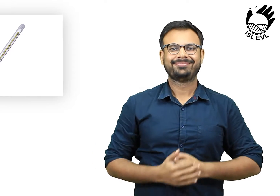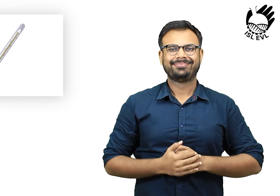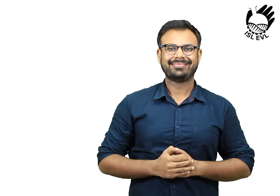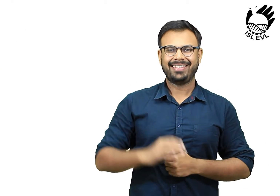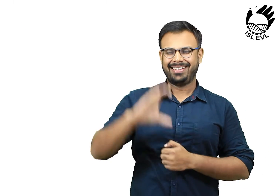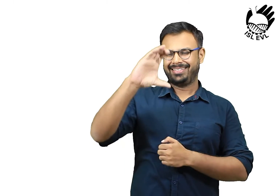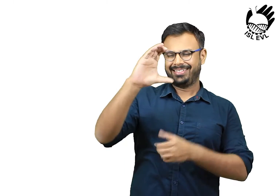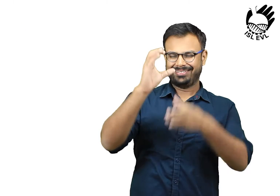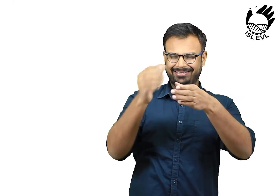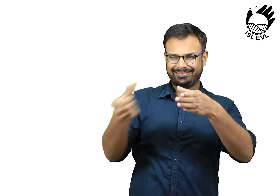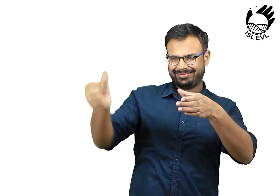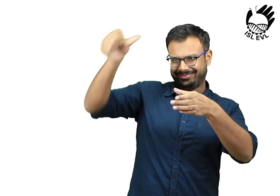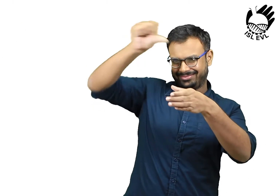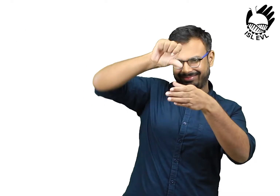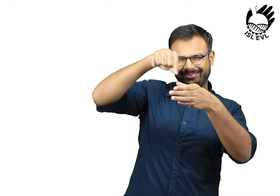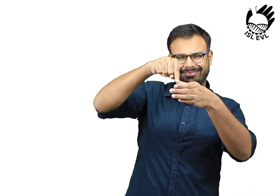2. Thermometer.